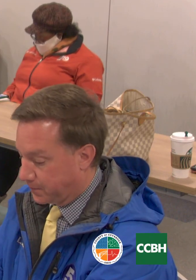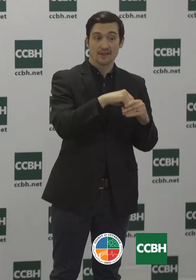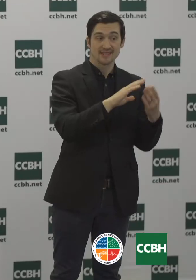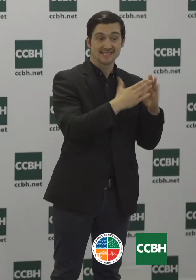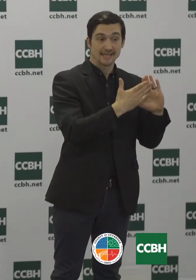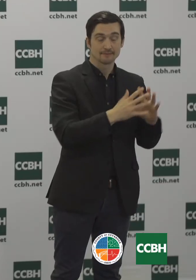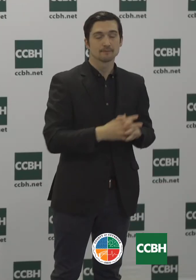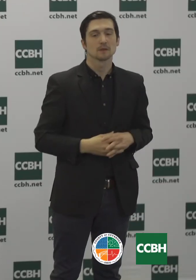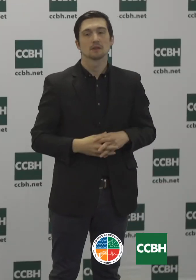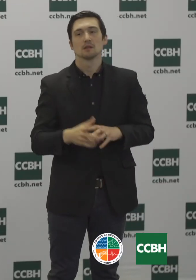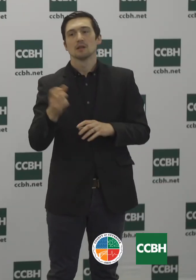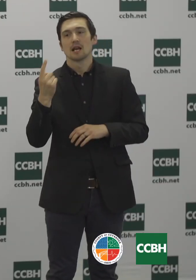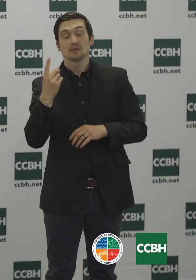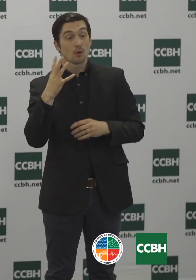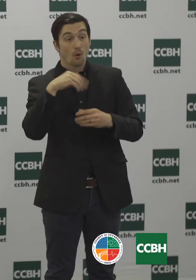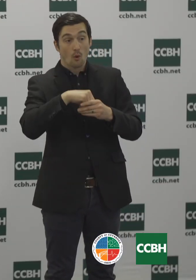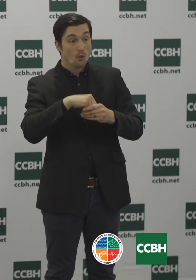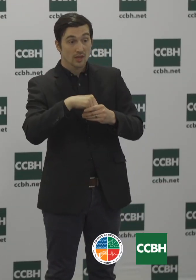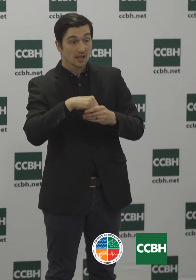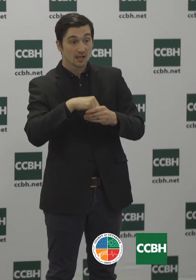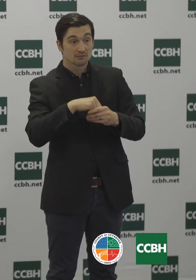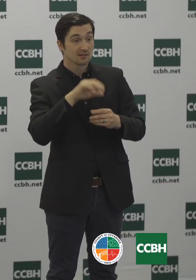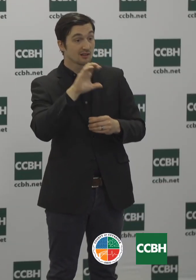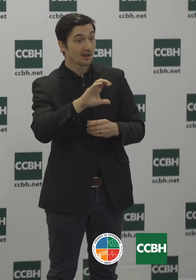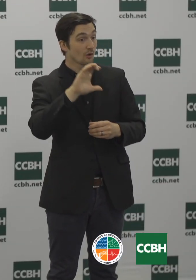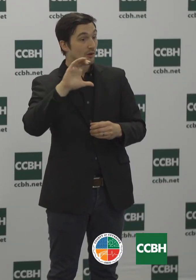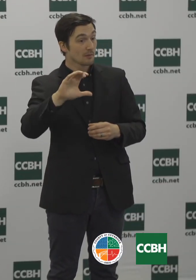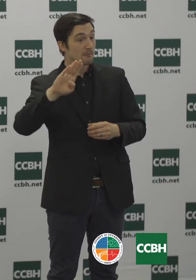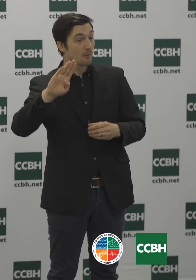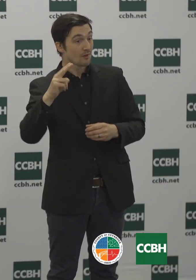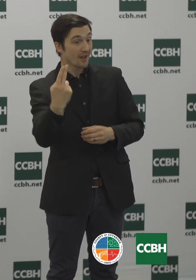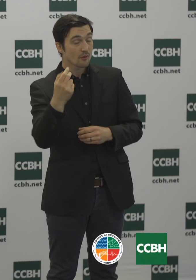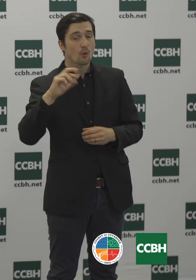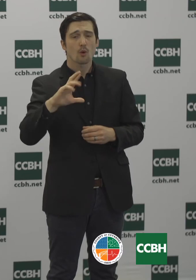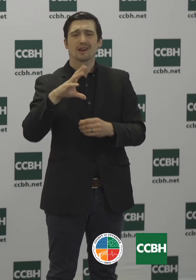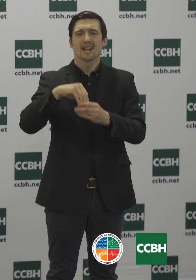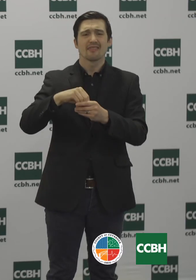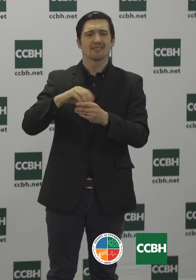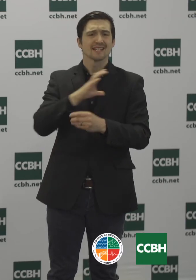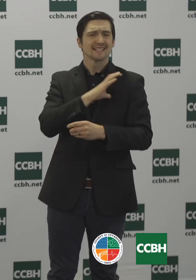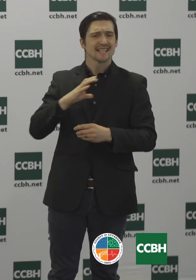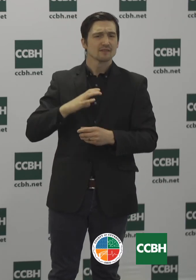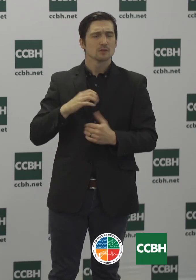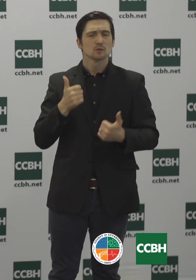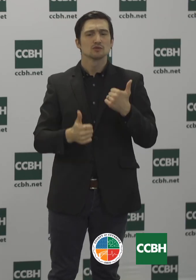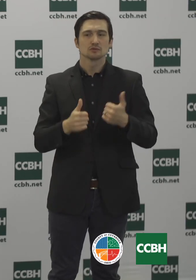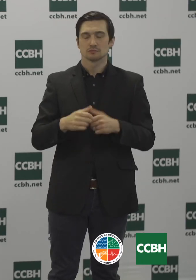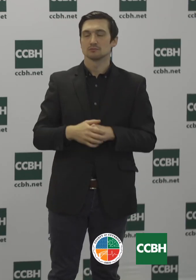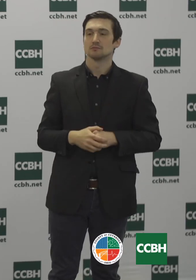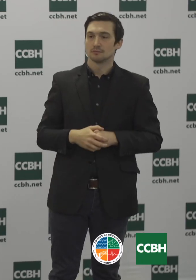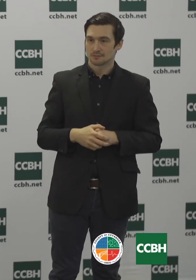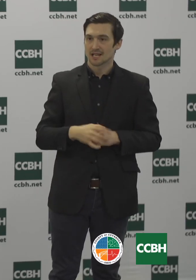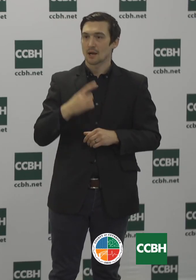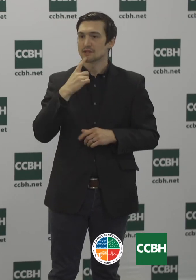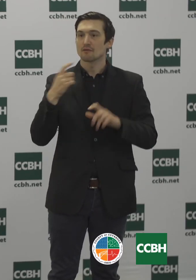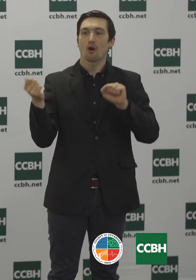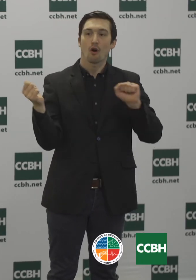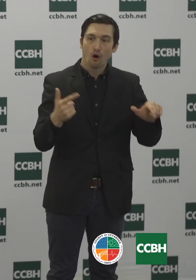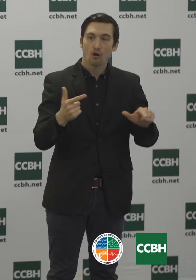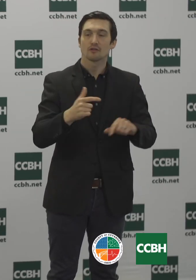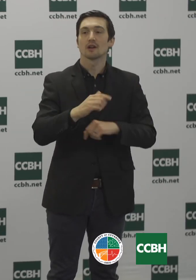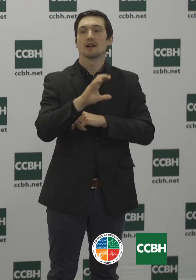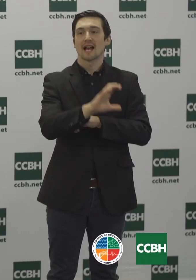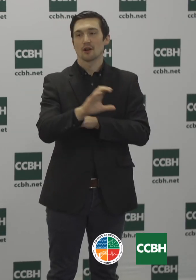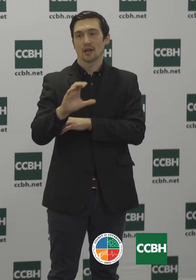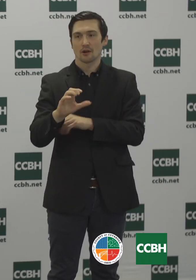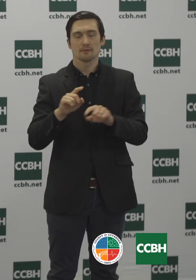question is, will this just be in the Cuyahoga County Board of Health jurisdiction or the City of Cleveland? I will quickly answer and say it's all of Cuyahoga County,